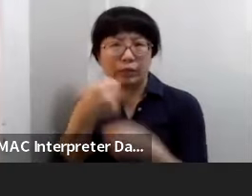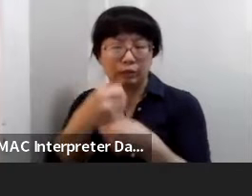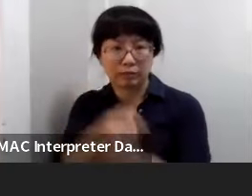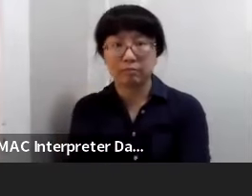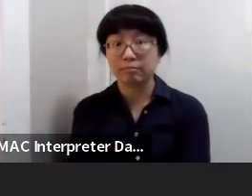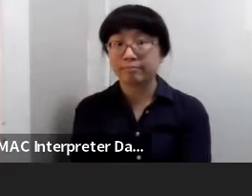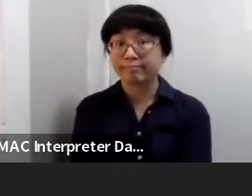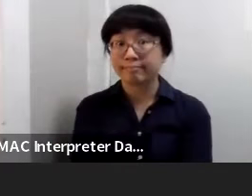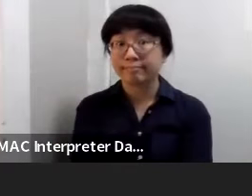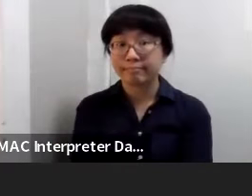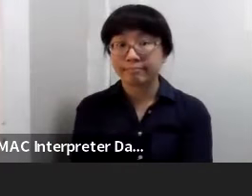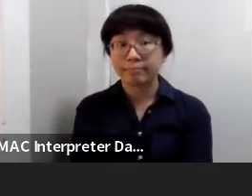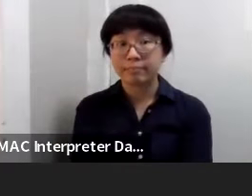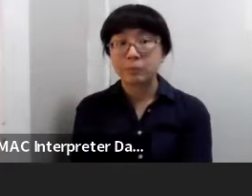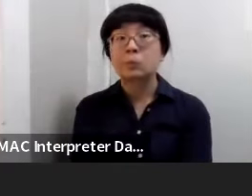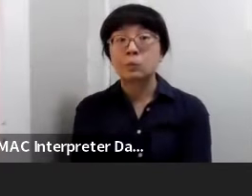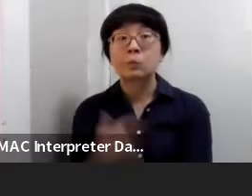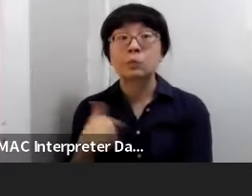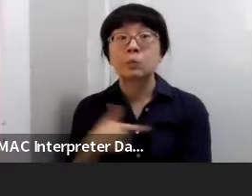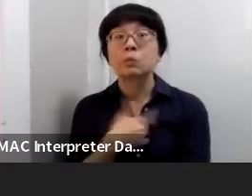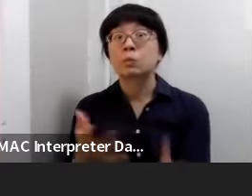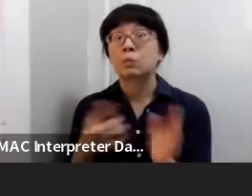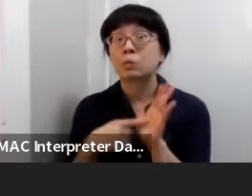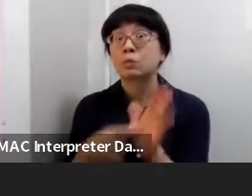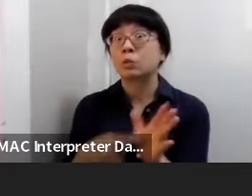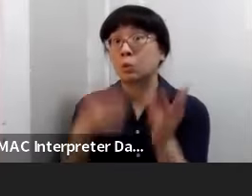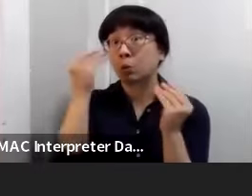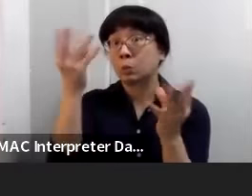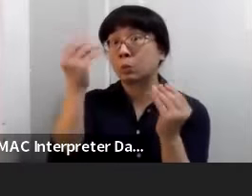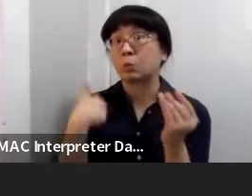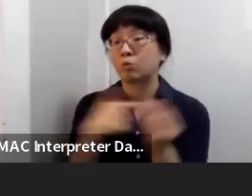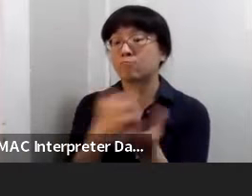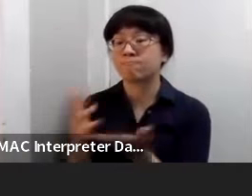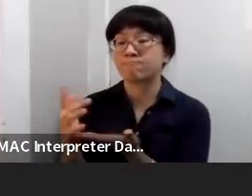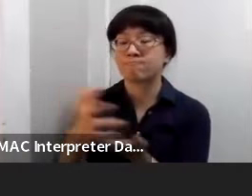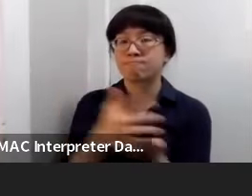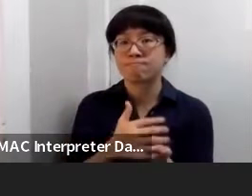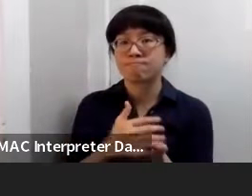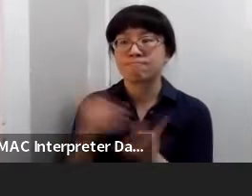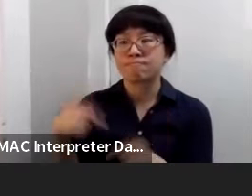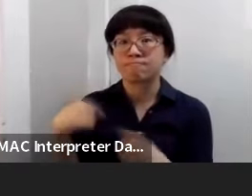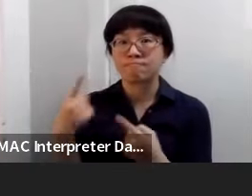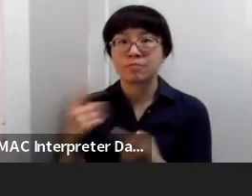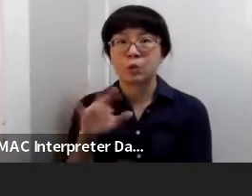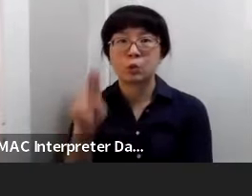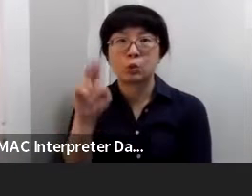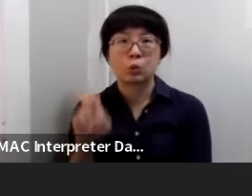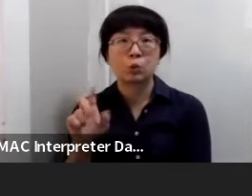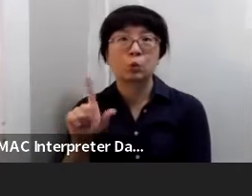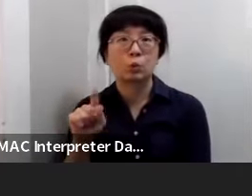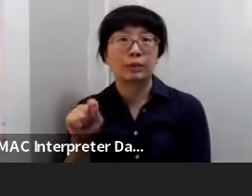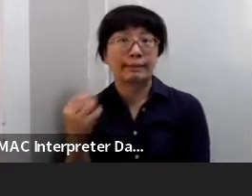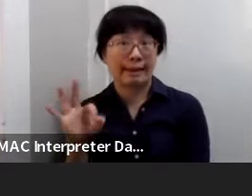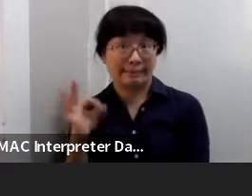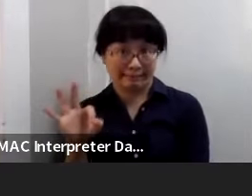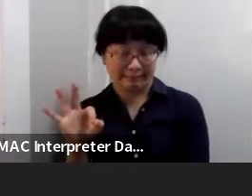Hi, so next we want to show data that we've collected since our accreditation in June 2019. And in order for